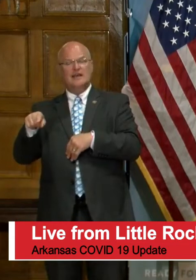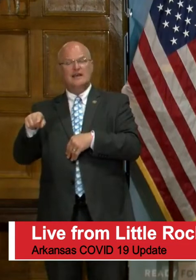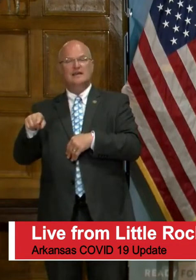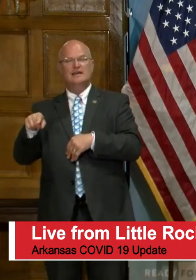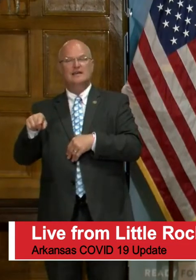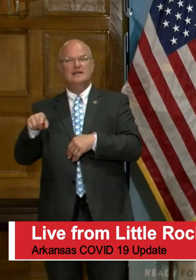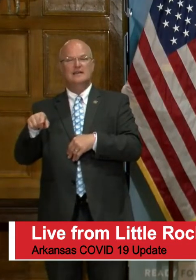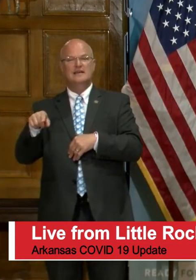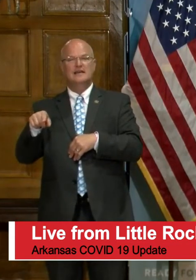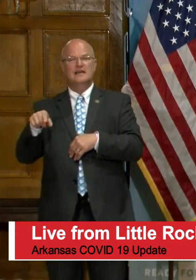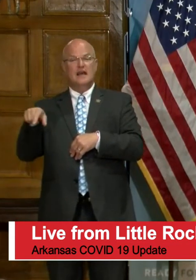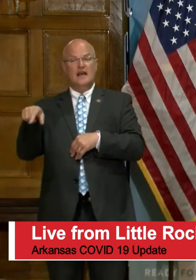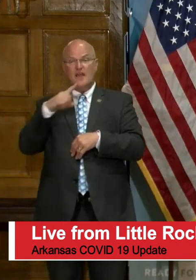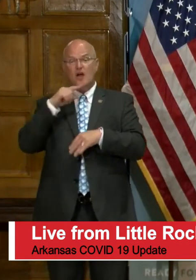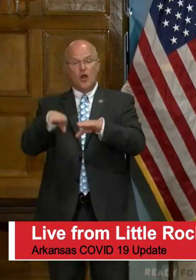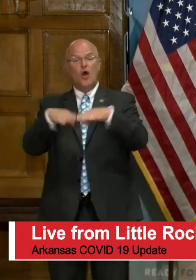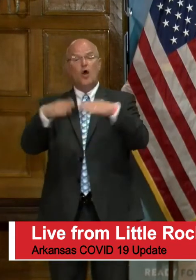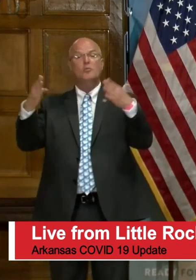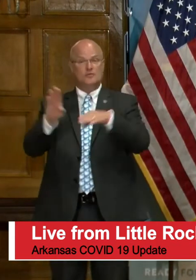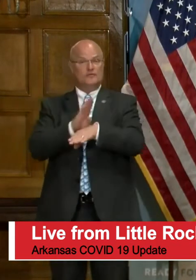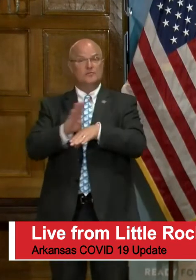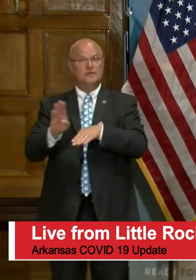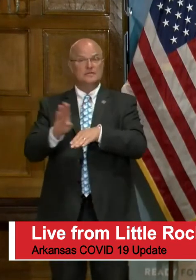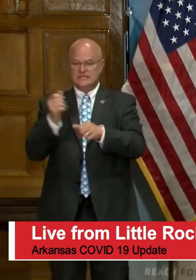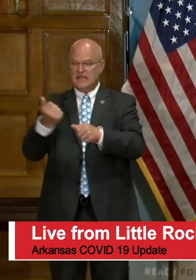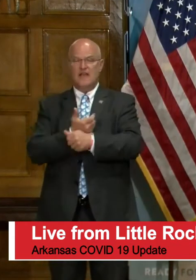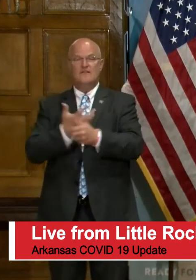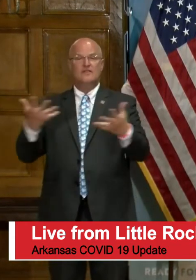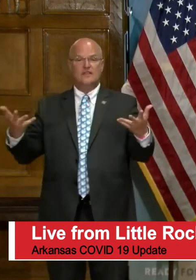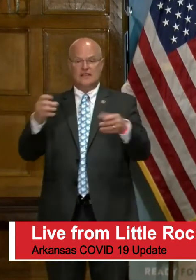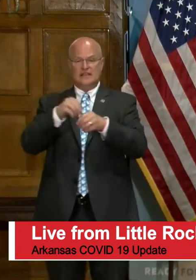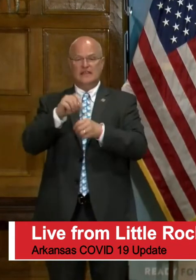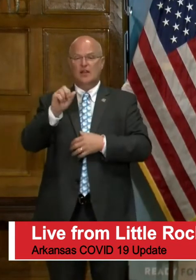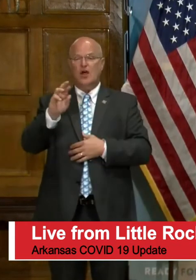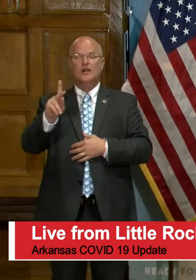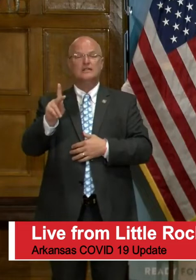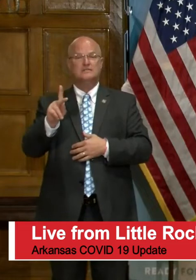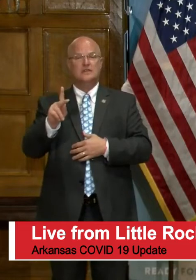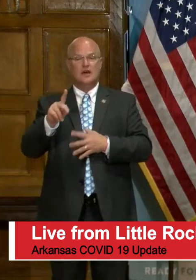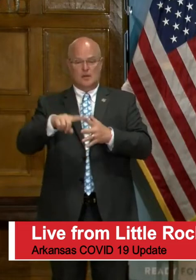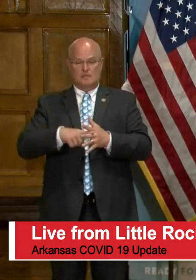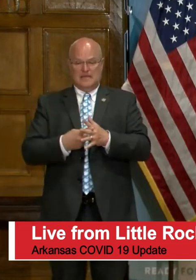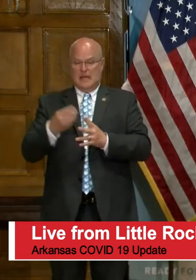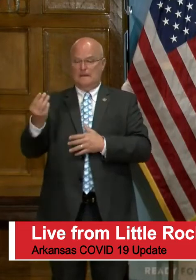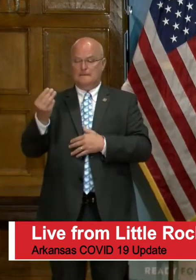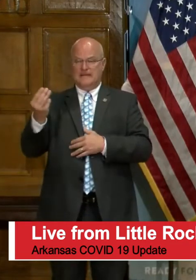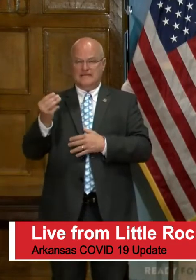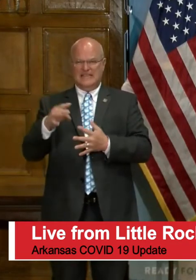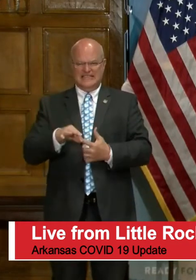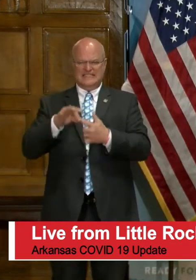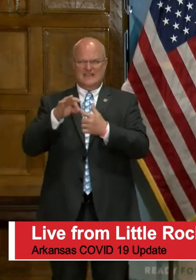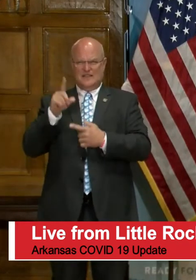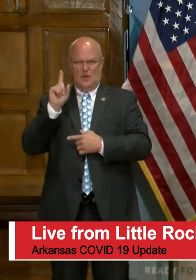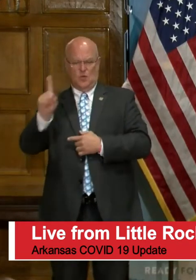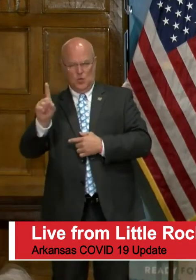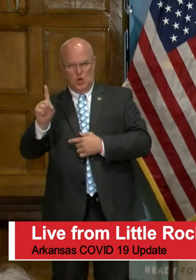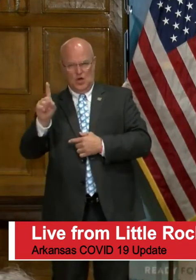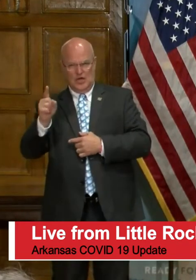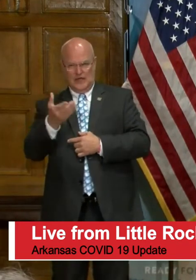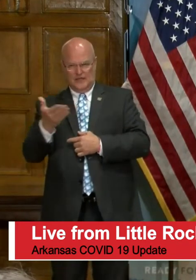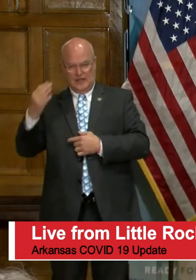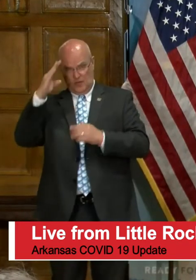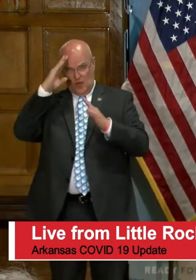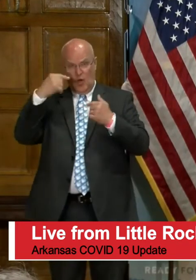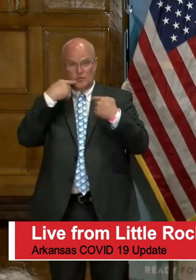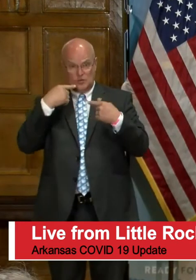they are open for business. Everything in Arkansas effective Monday, except for that one item that